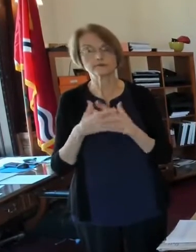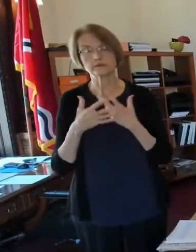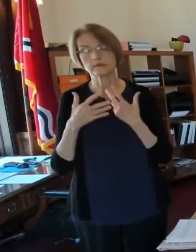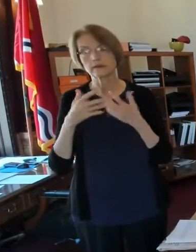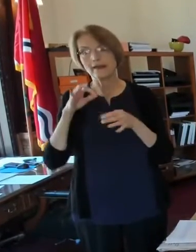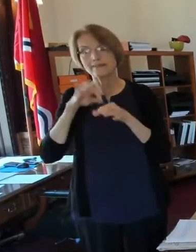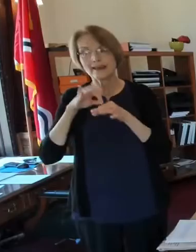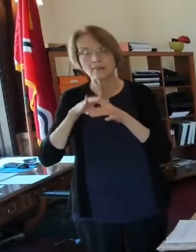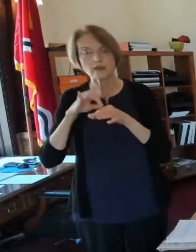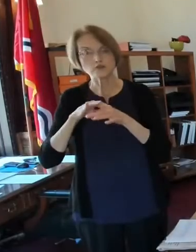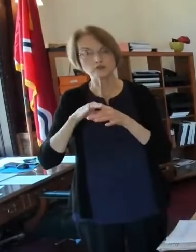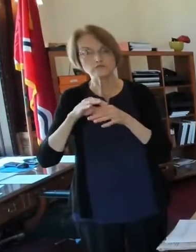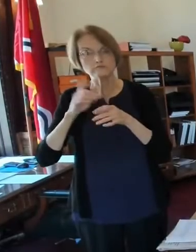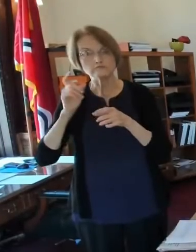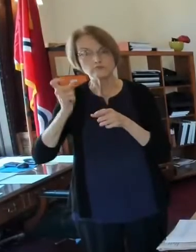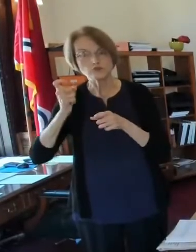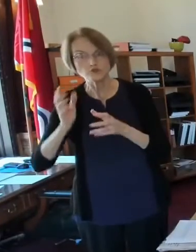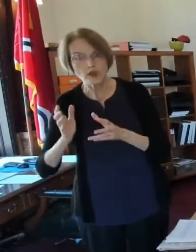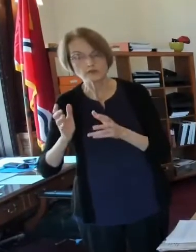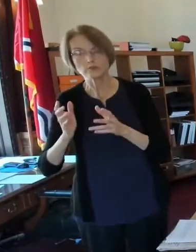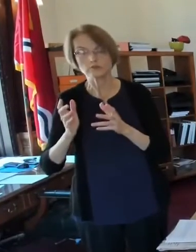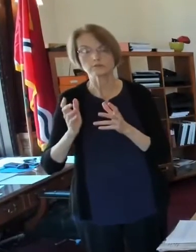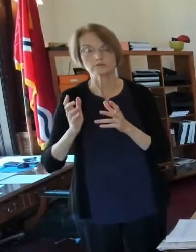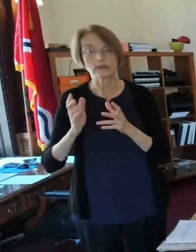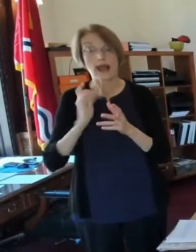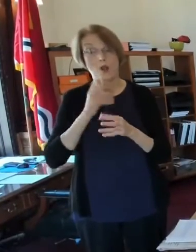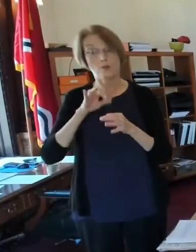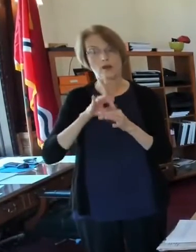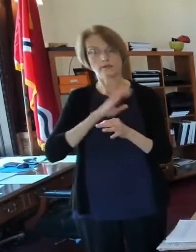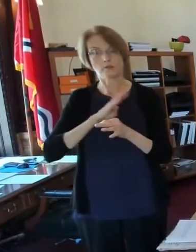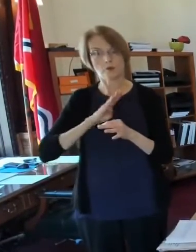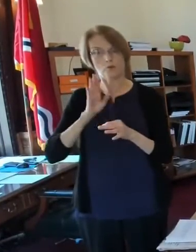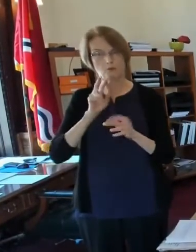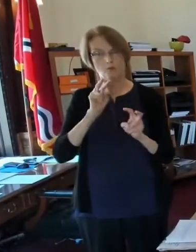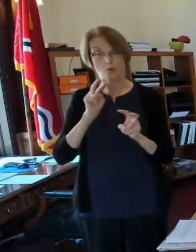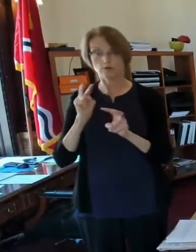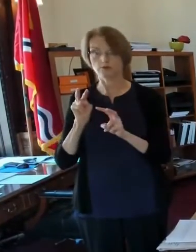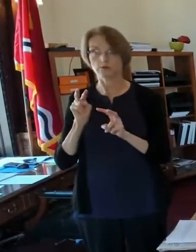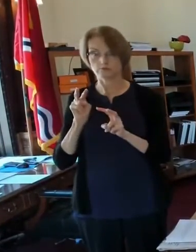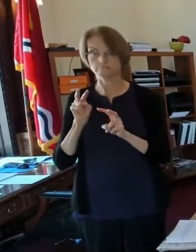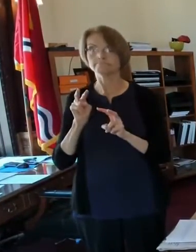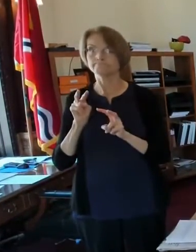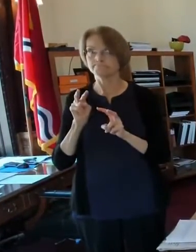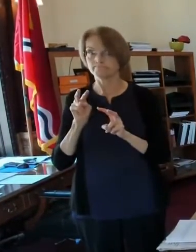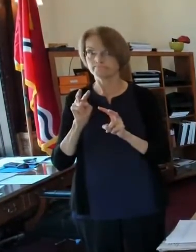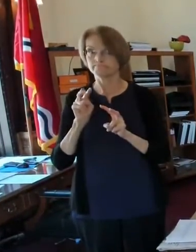election judges, our election board will be keeping a very close eye on that.